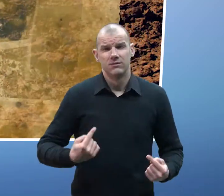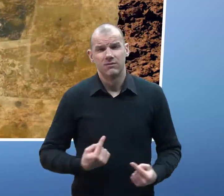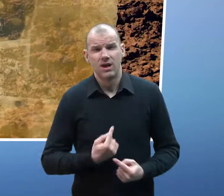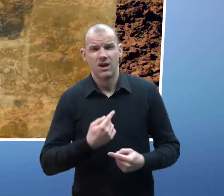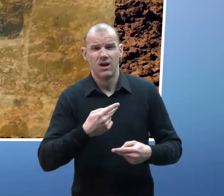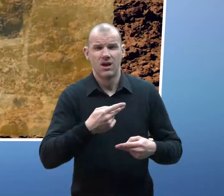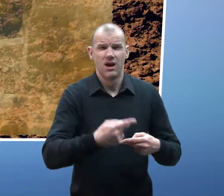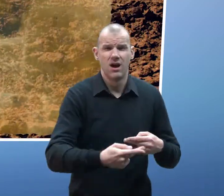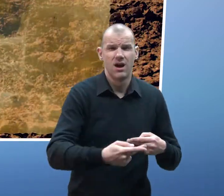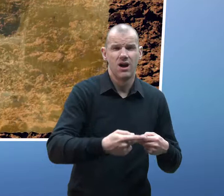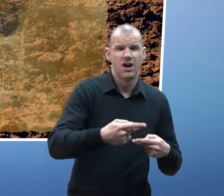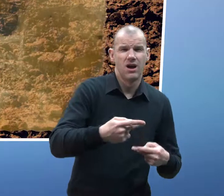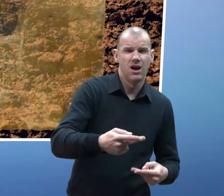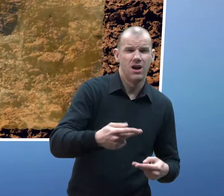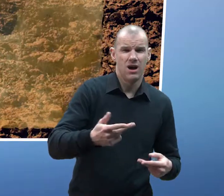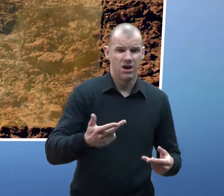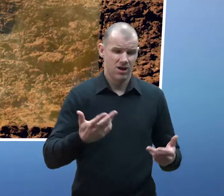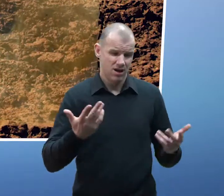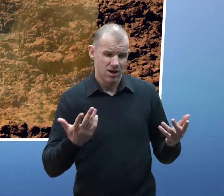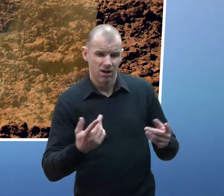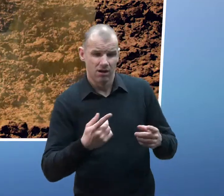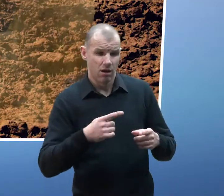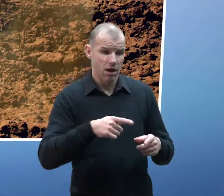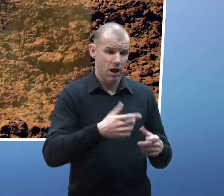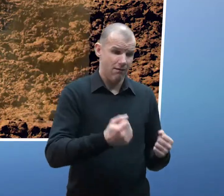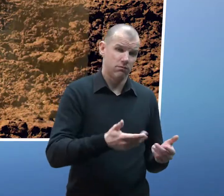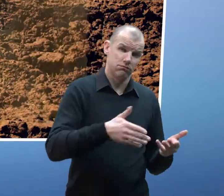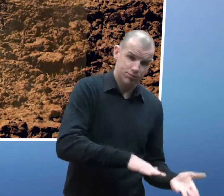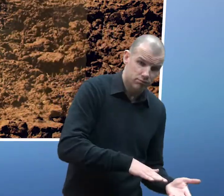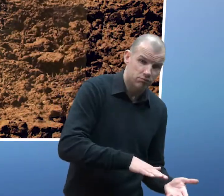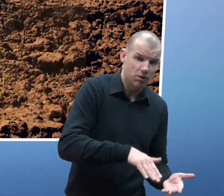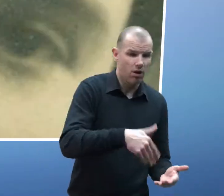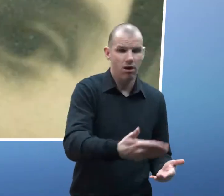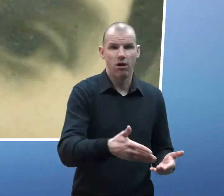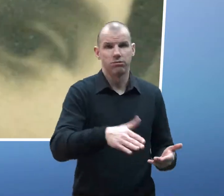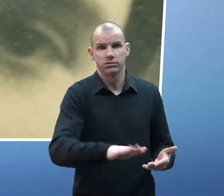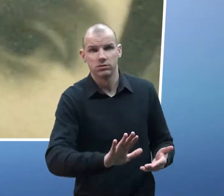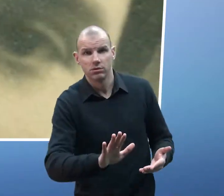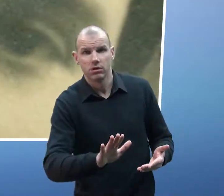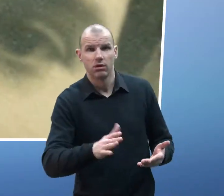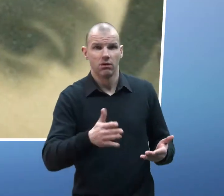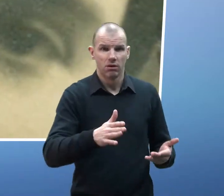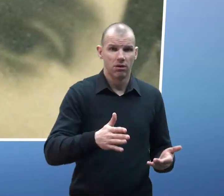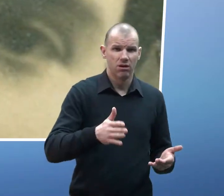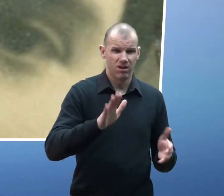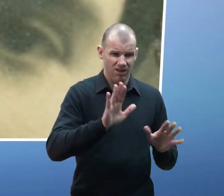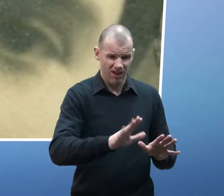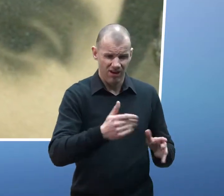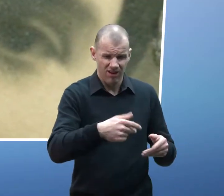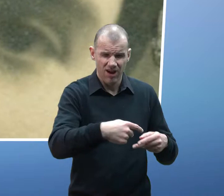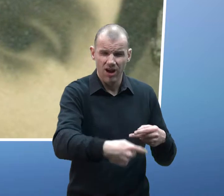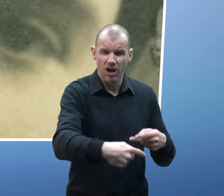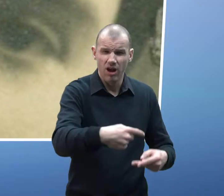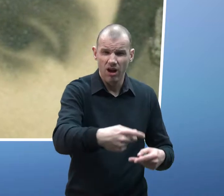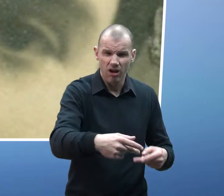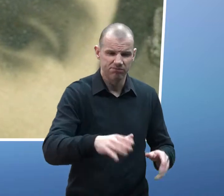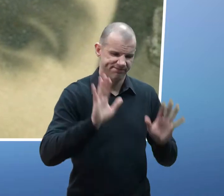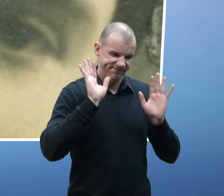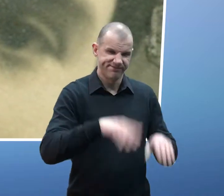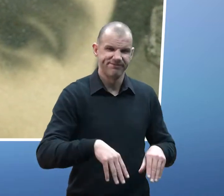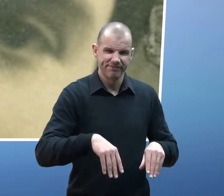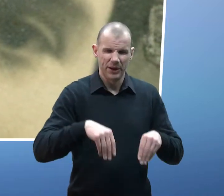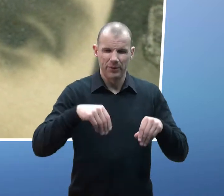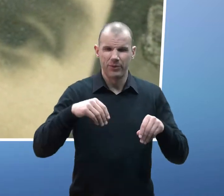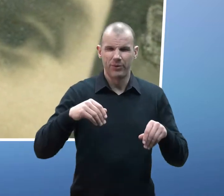killed. Both moving and also dead bodies were hastily covered first by a thin layer of quicklime and then by